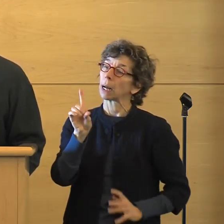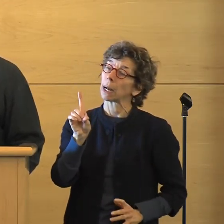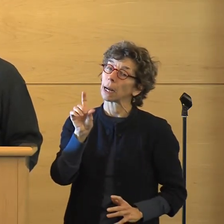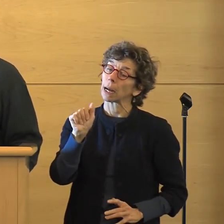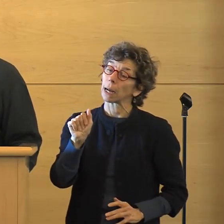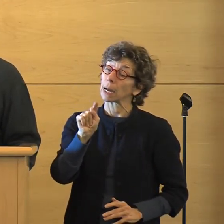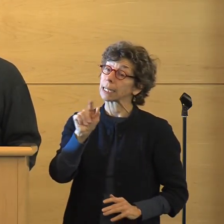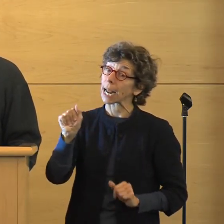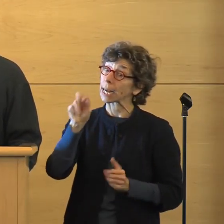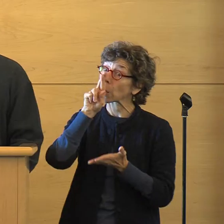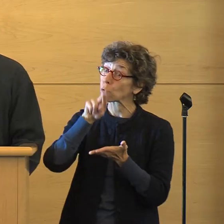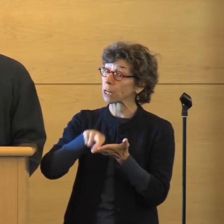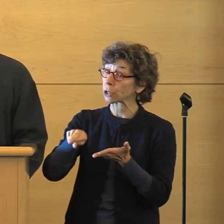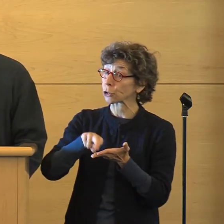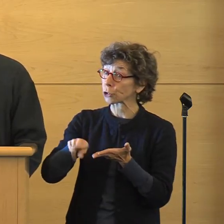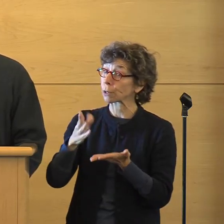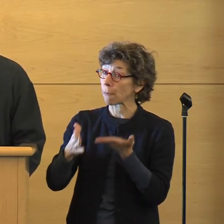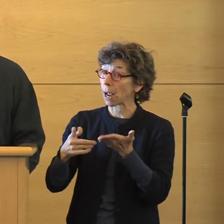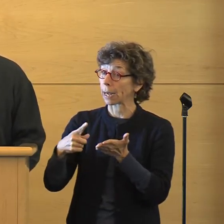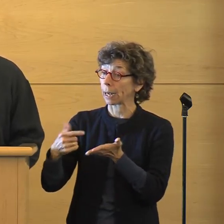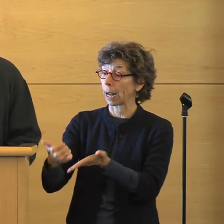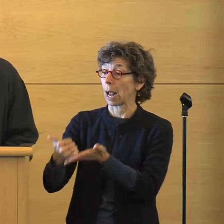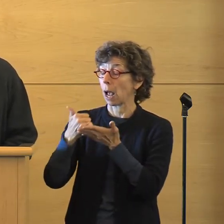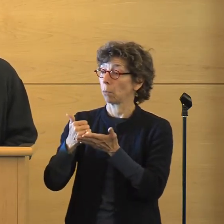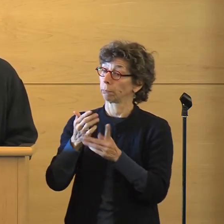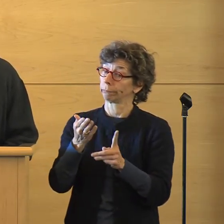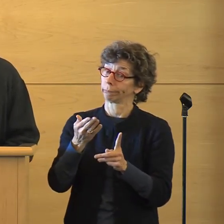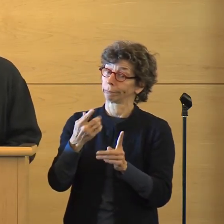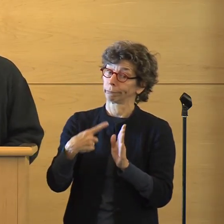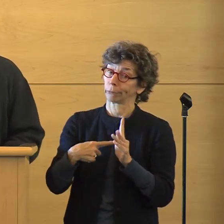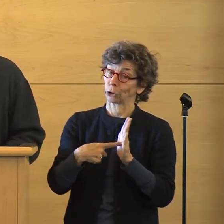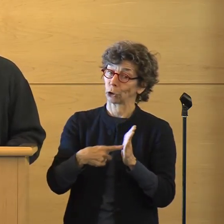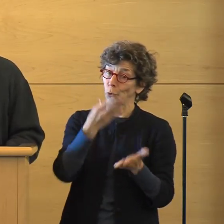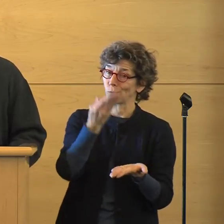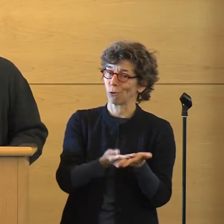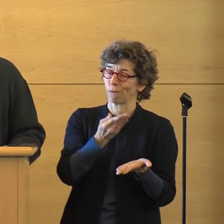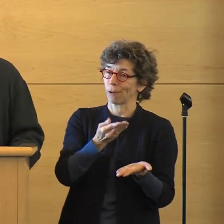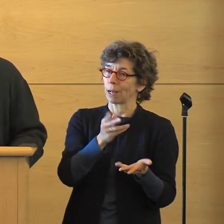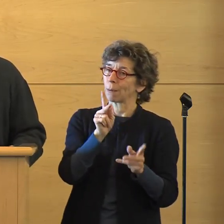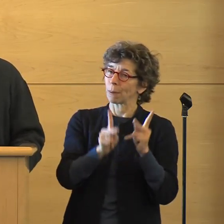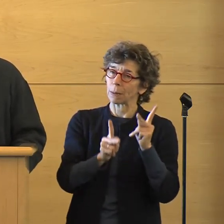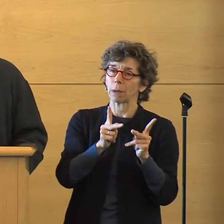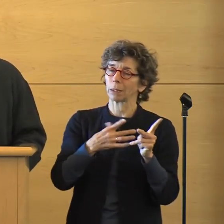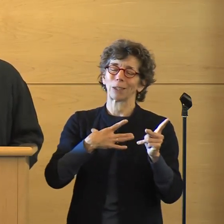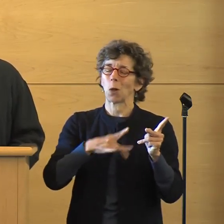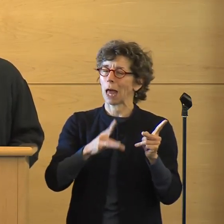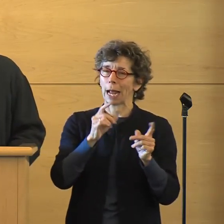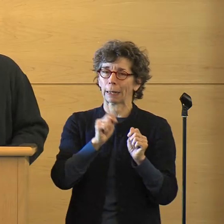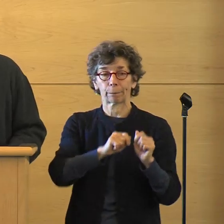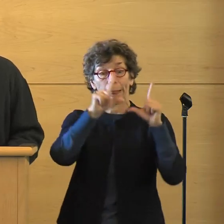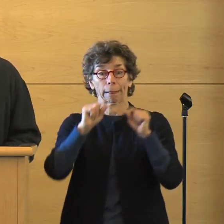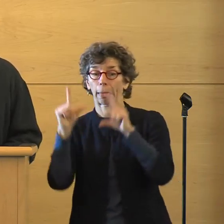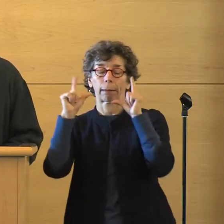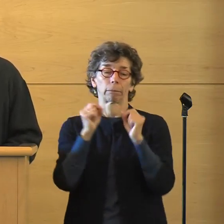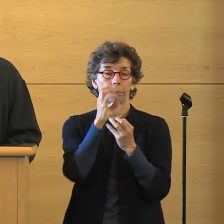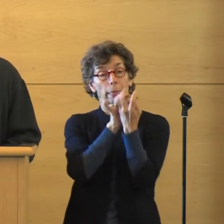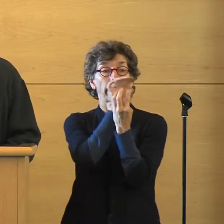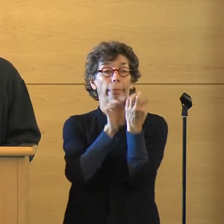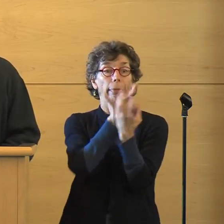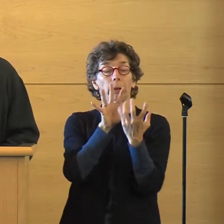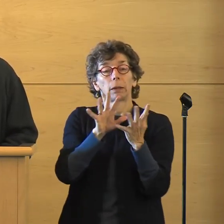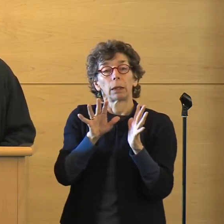then, you know, do whatever you can to help sort of spread the word that maybe that's not a better thing. And ultimately, maybe data will help,